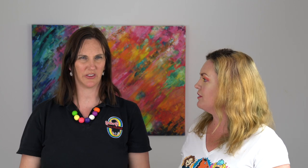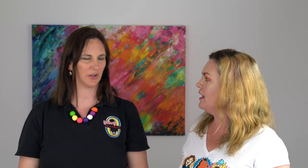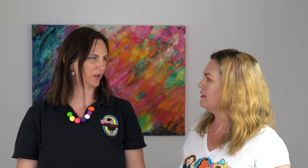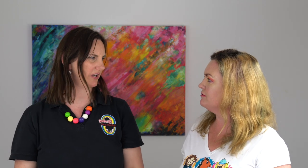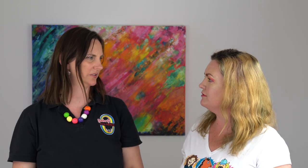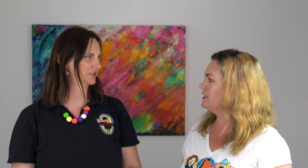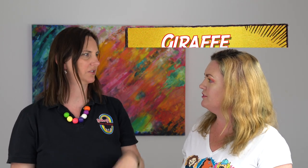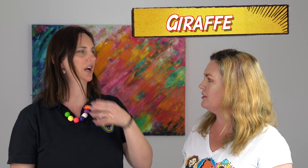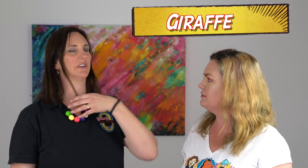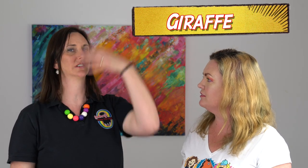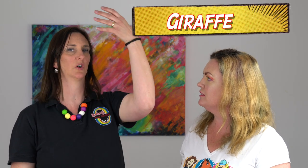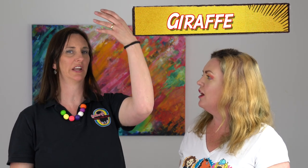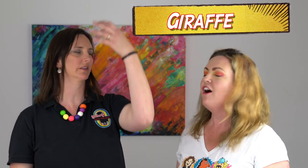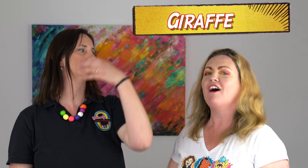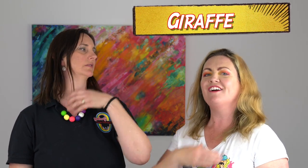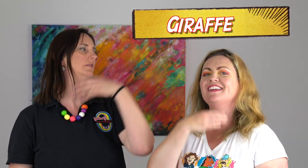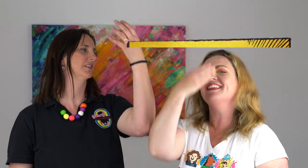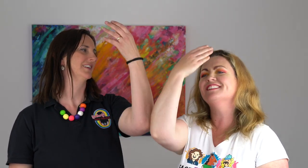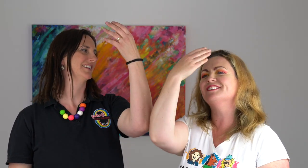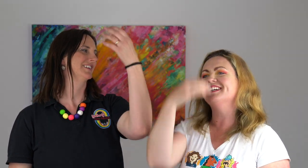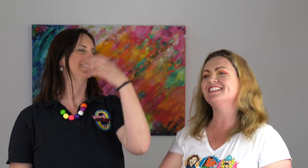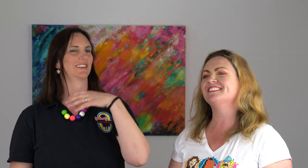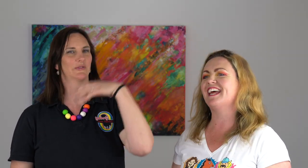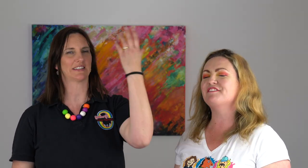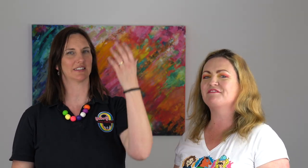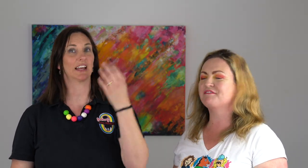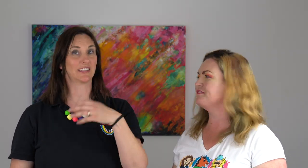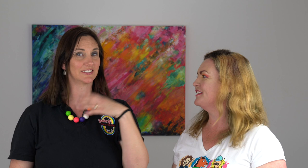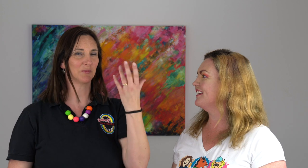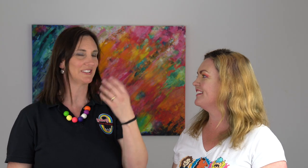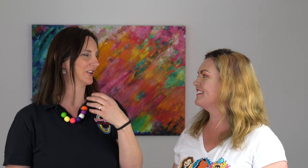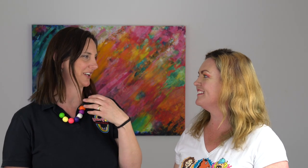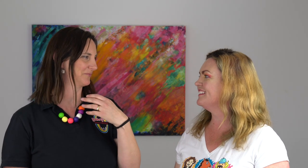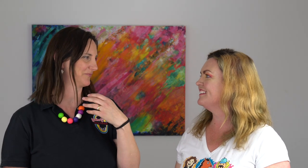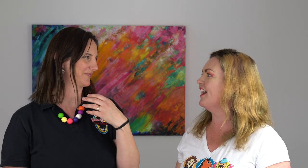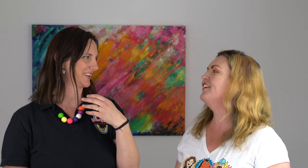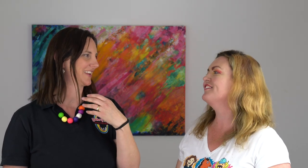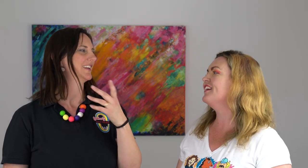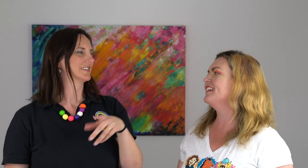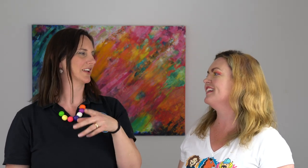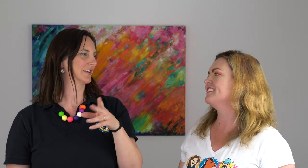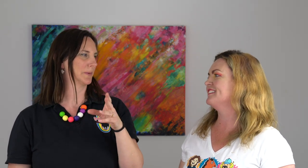To think what else? Giraffe is a long neck. Oh, yeah, that's right. Yeah, that's actually my sign name. Oh, right, yes.